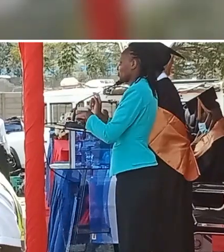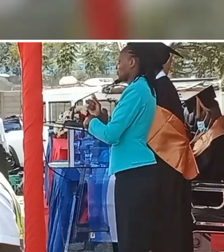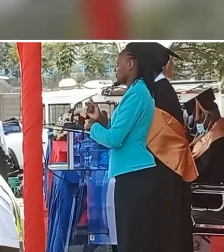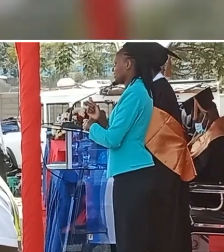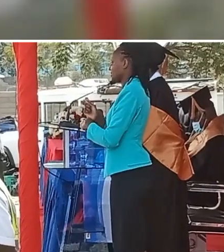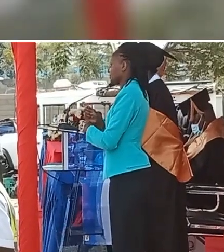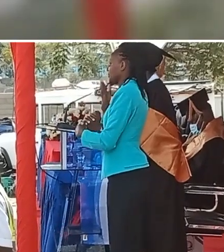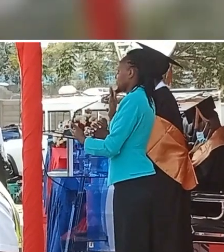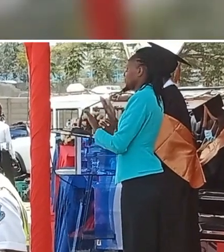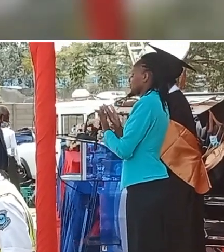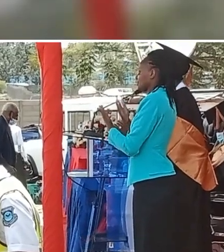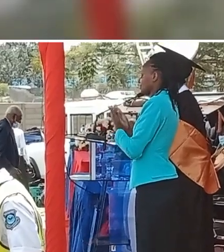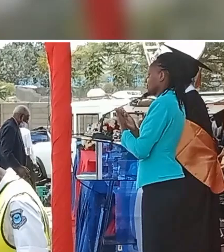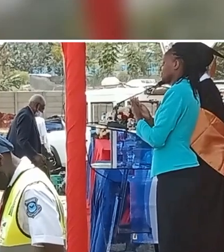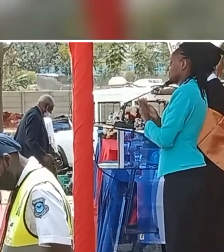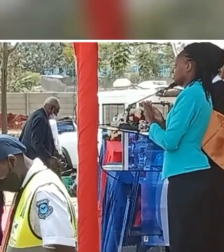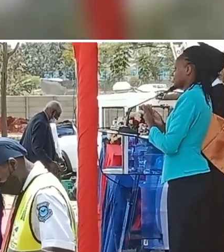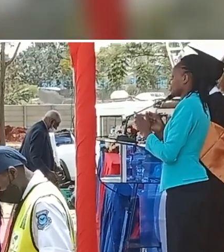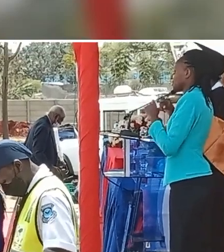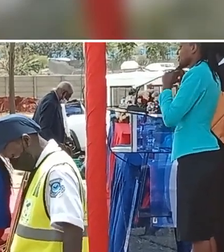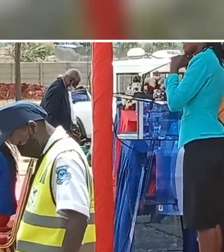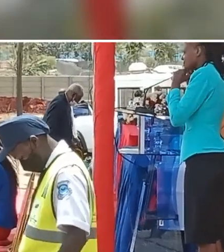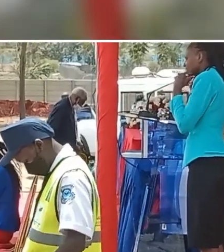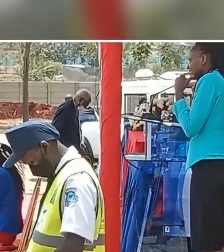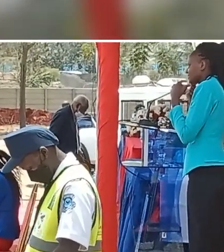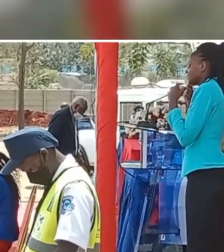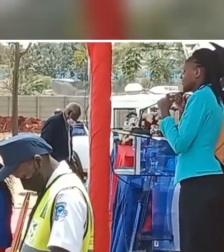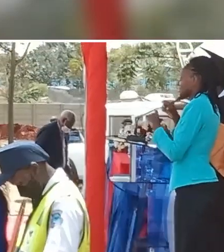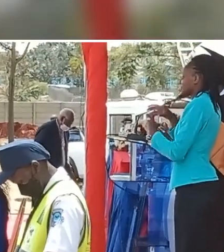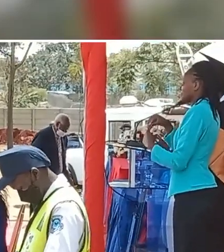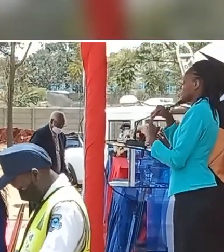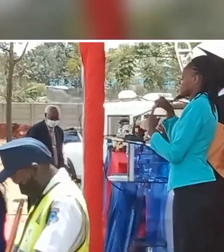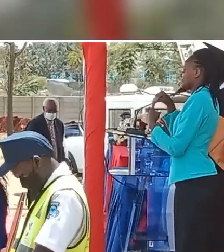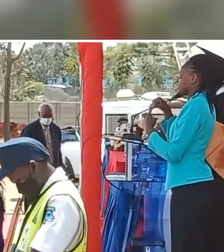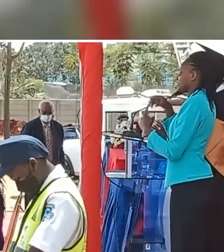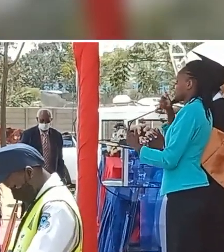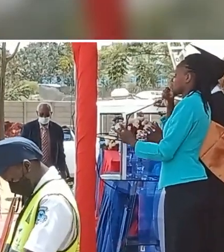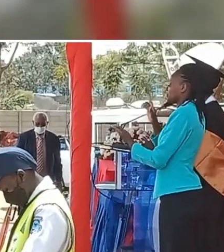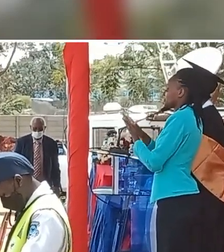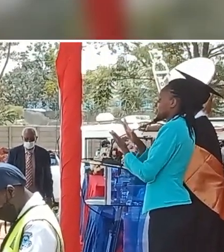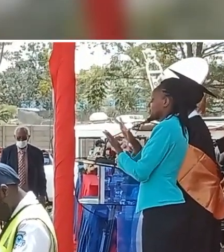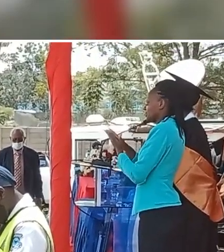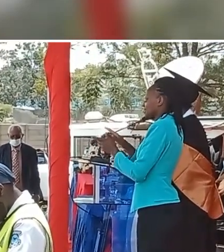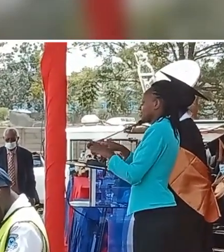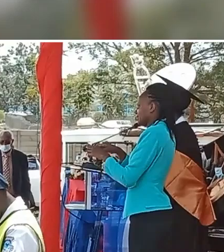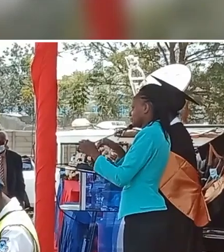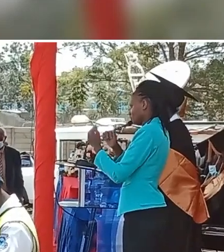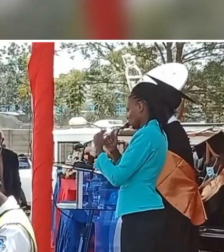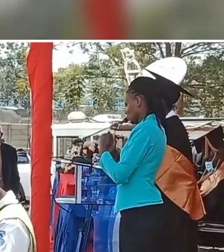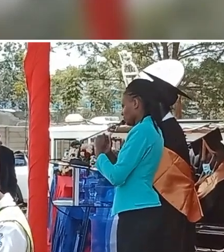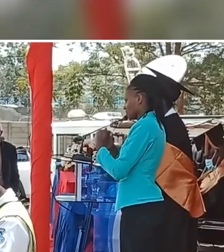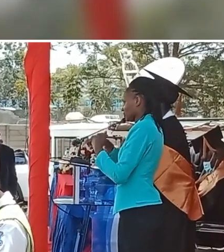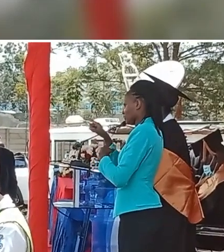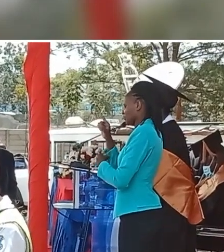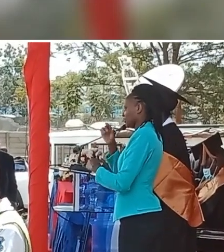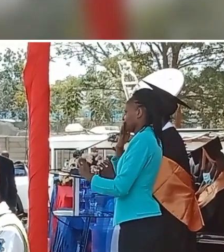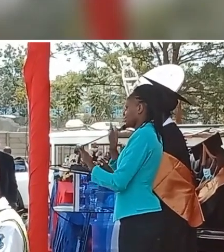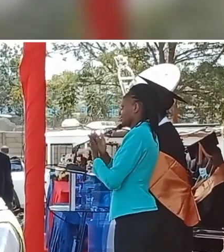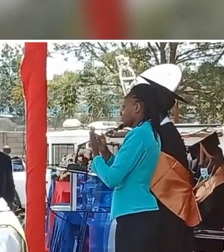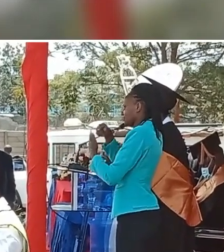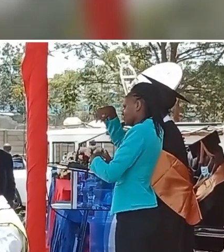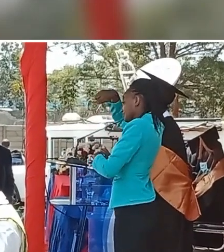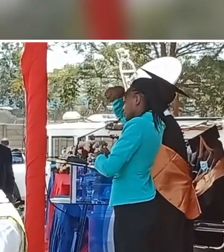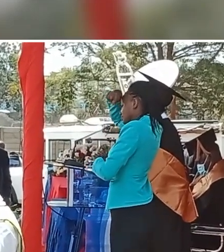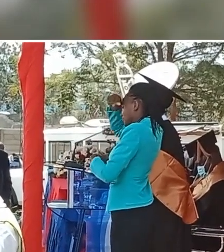We thank you for our chief guest, our Father. We give you praise and we worship you. Thank you for the graduates. Thank